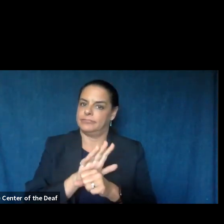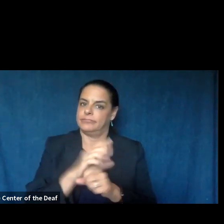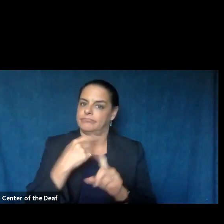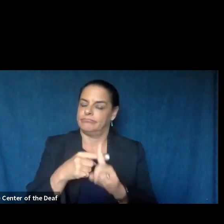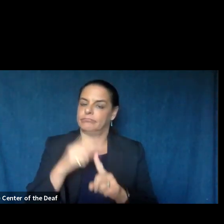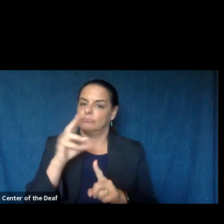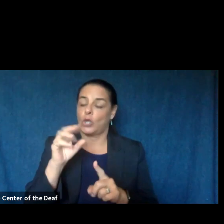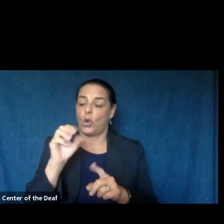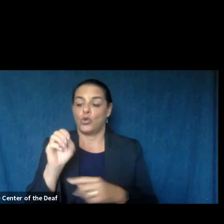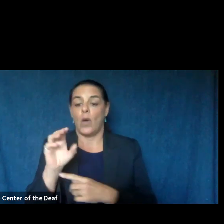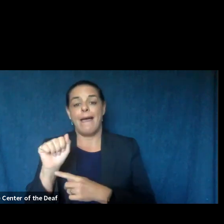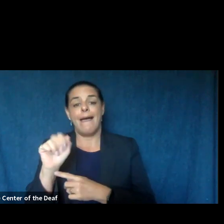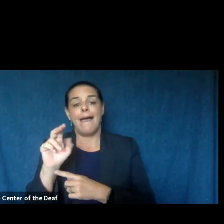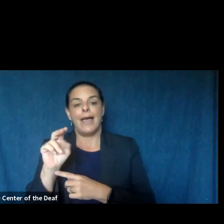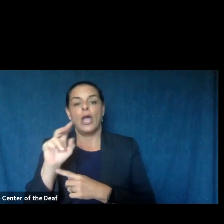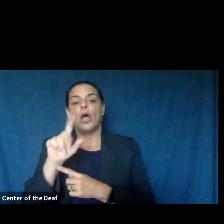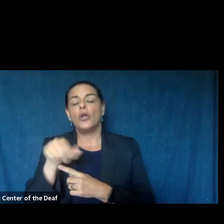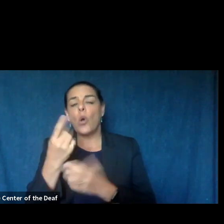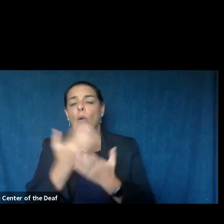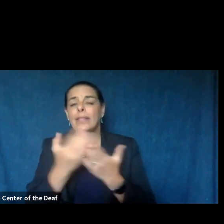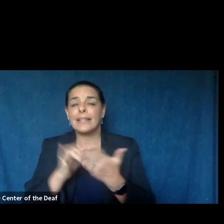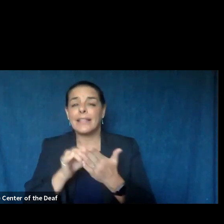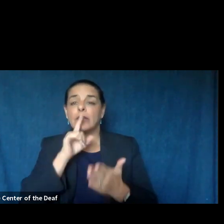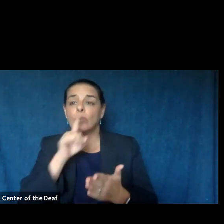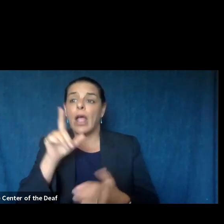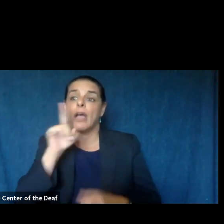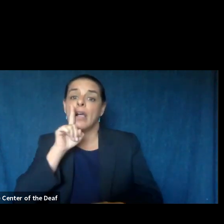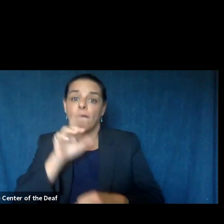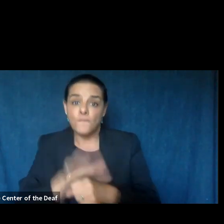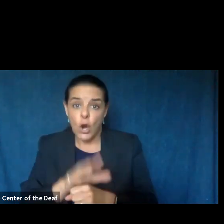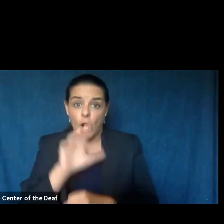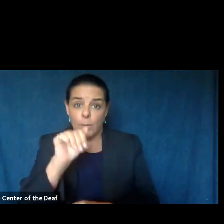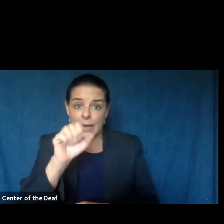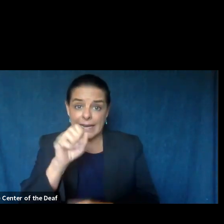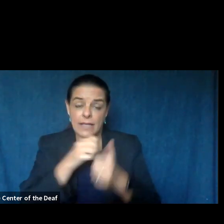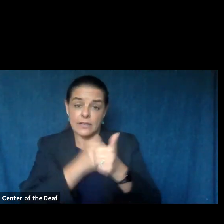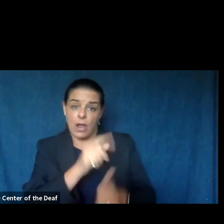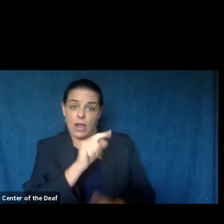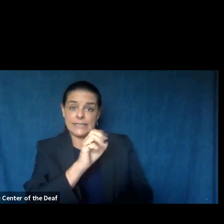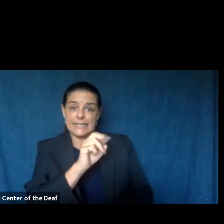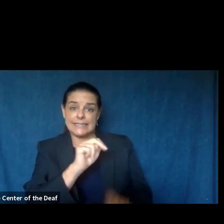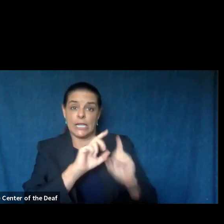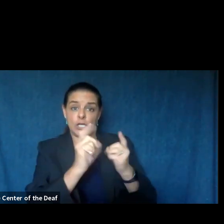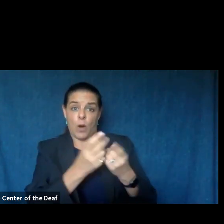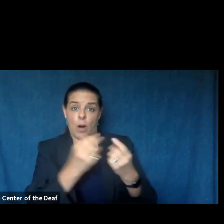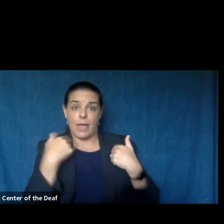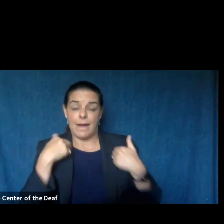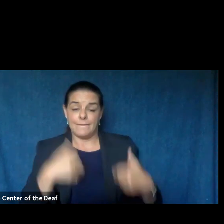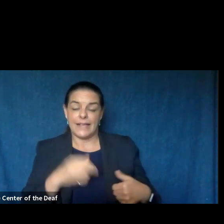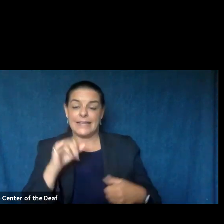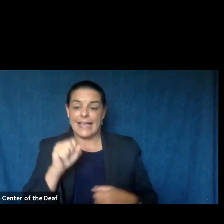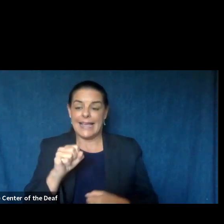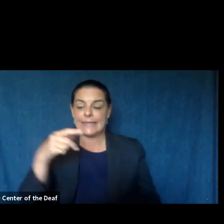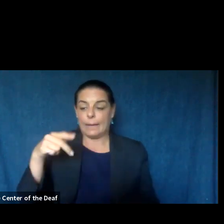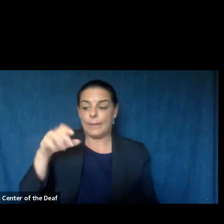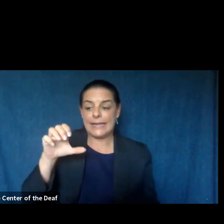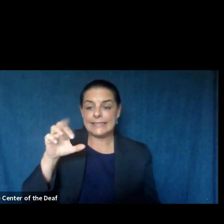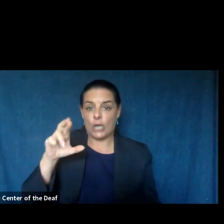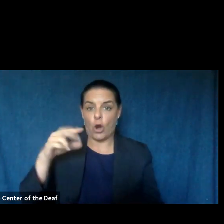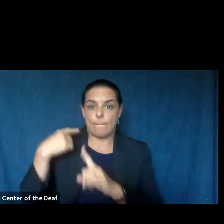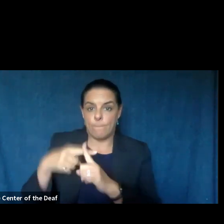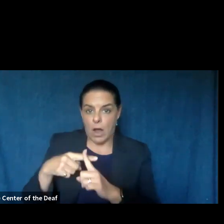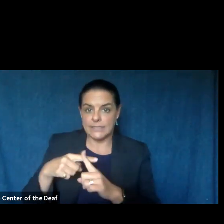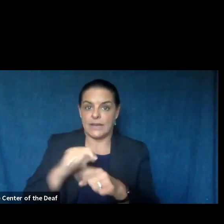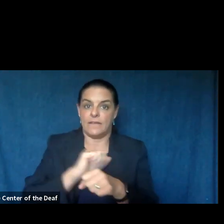antigen test, so the only thing it is a confirmed case, according to the Tennessee Department of Health's case definition, is a PCR positive